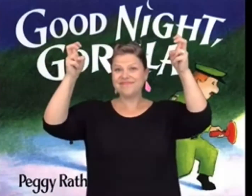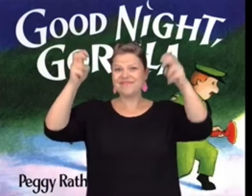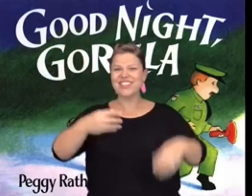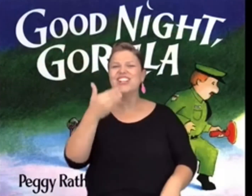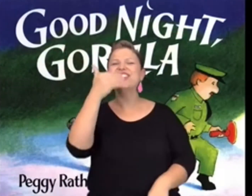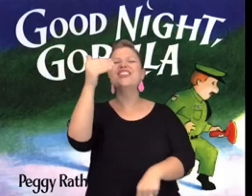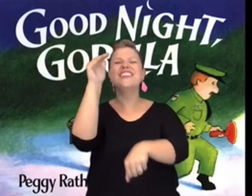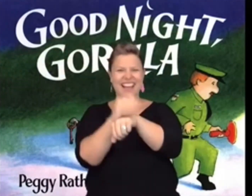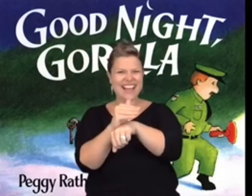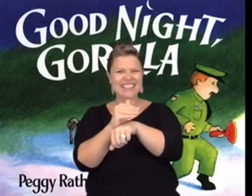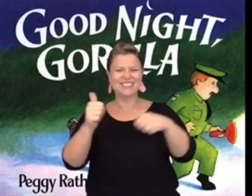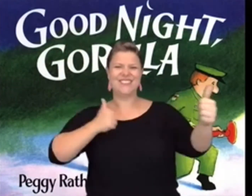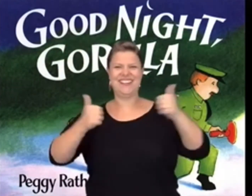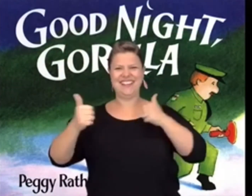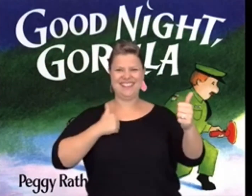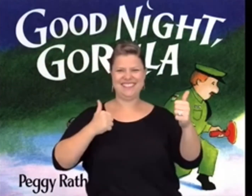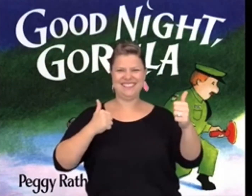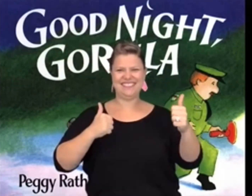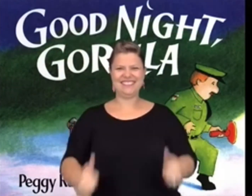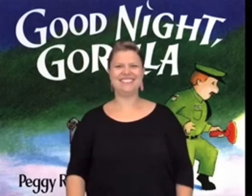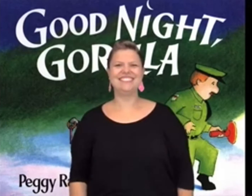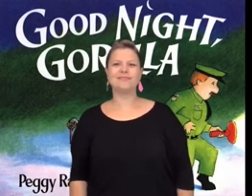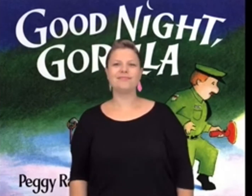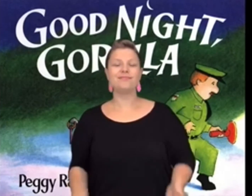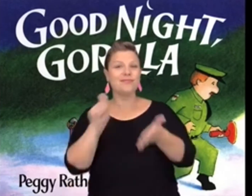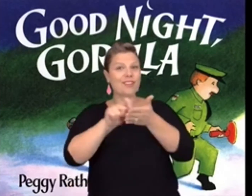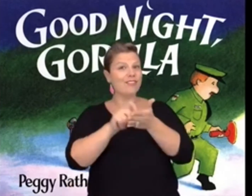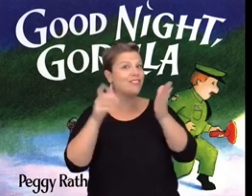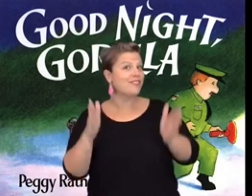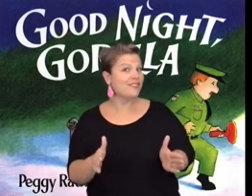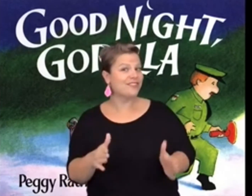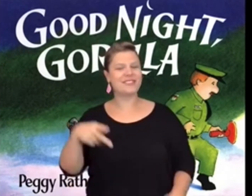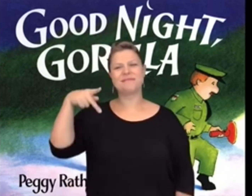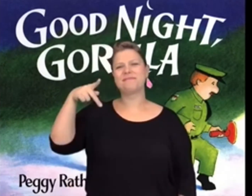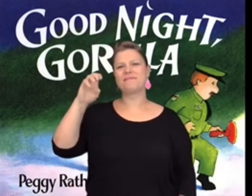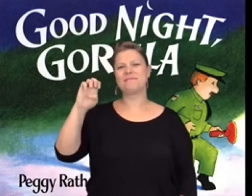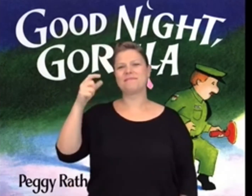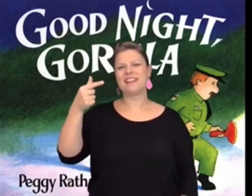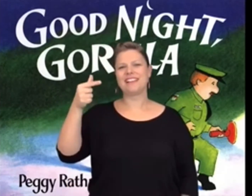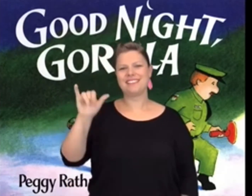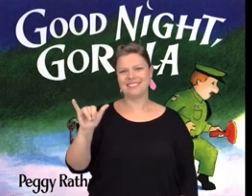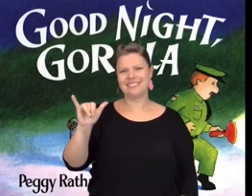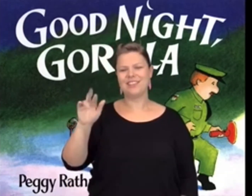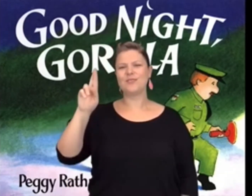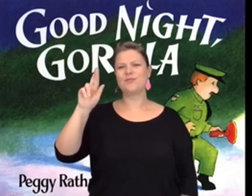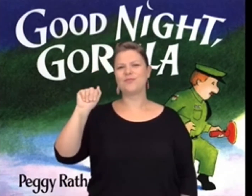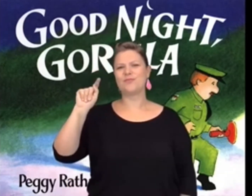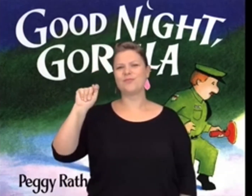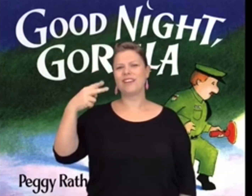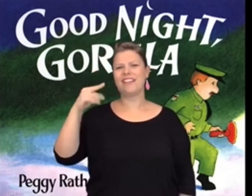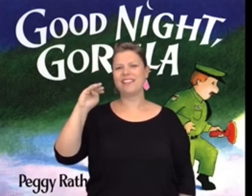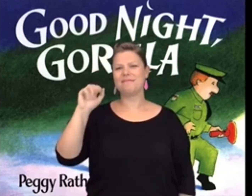The title of the book is Goodnight, Gorilla by Peggy Rothman.